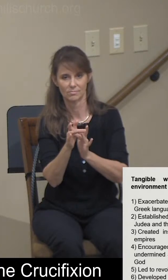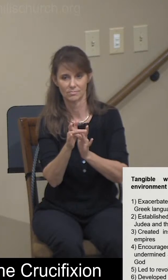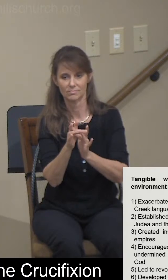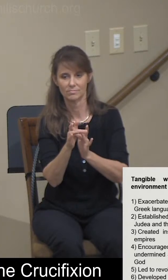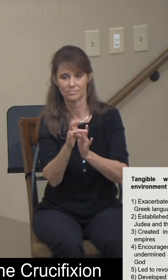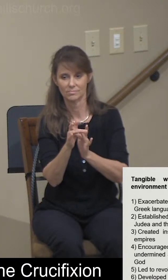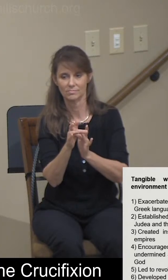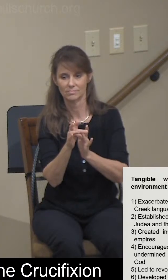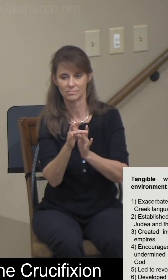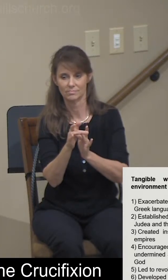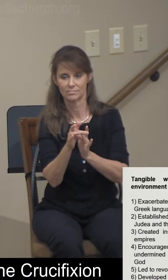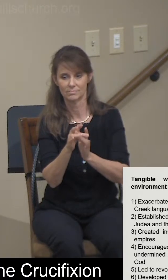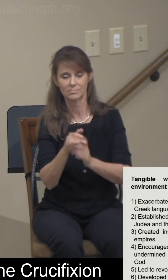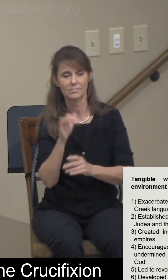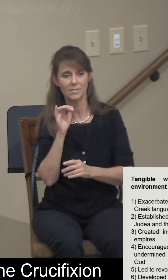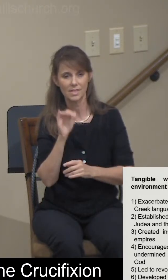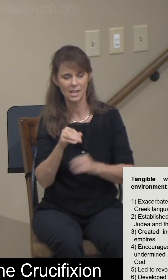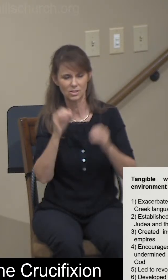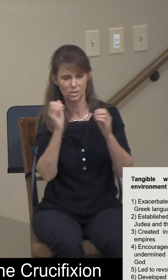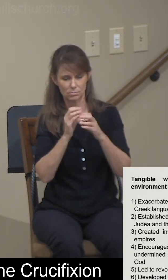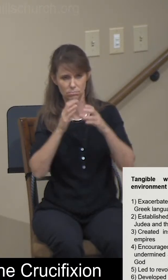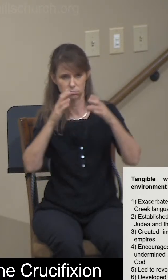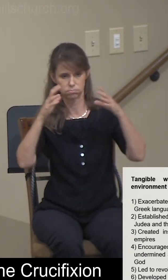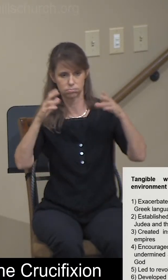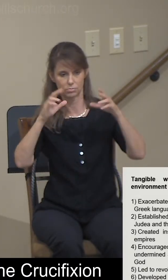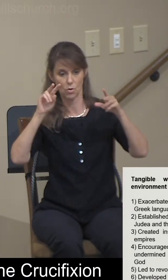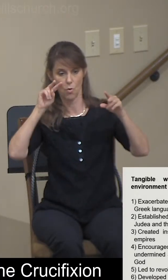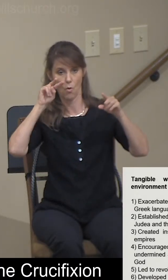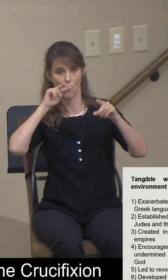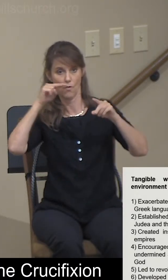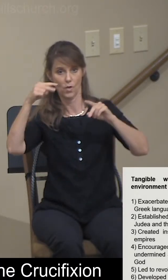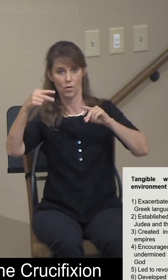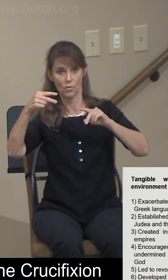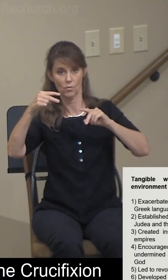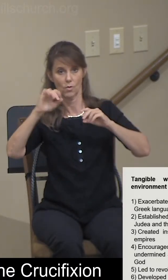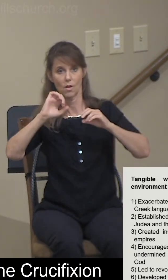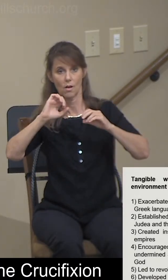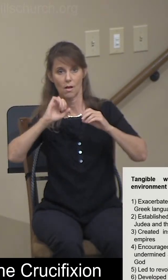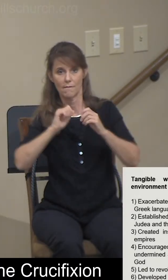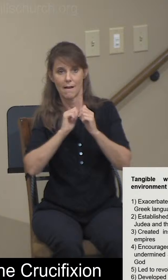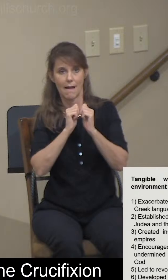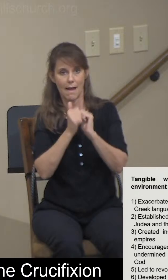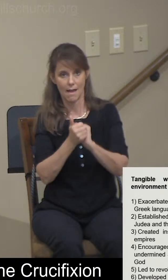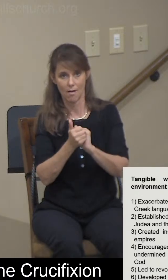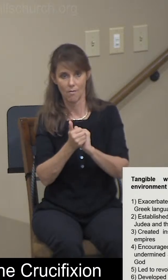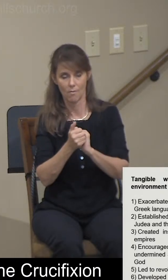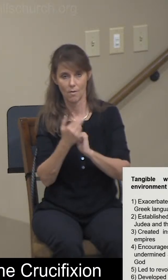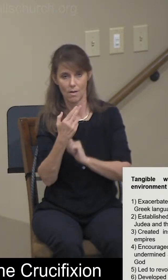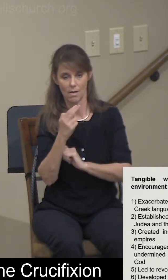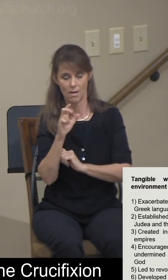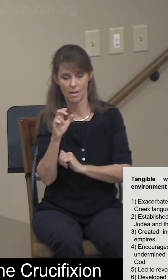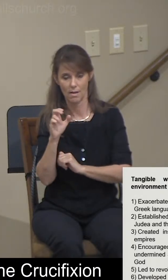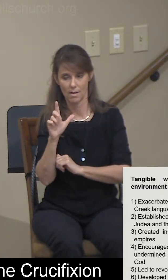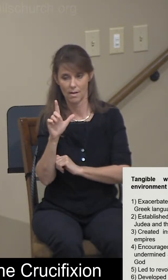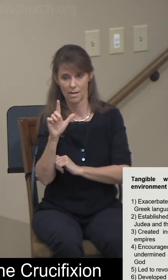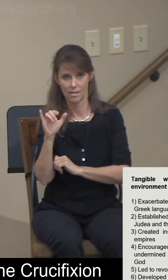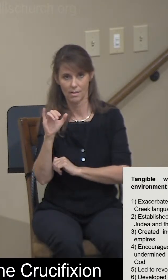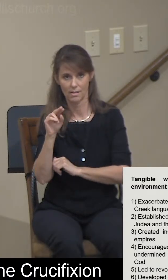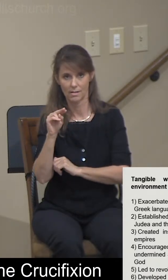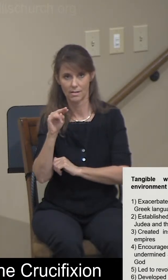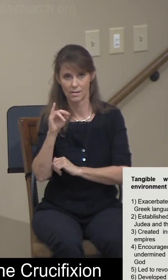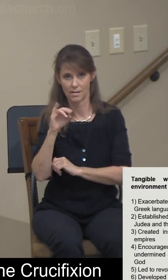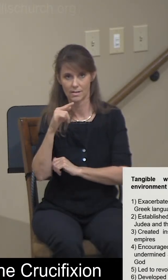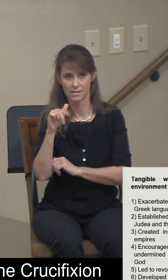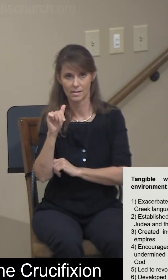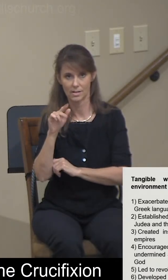is an overview of how Hellenization plays a role in the world